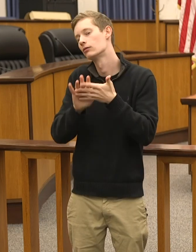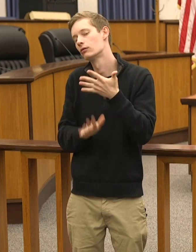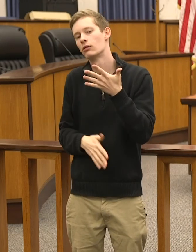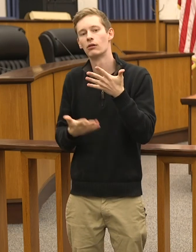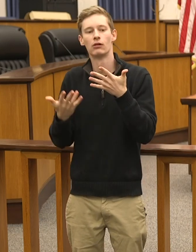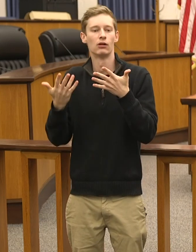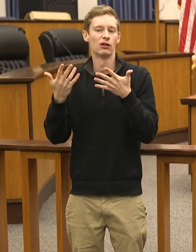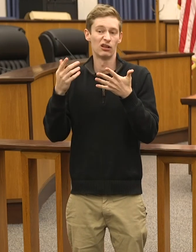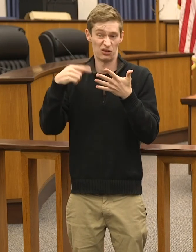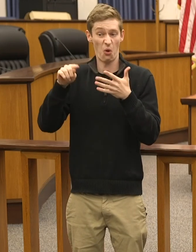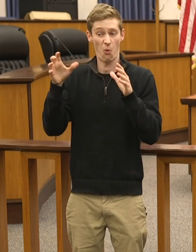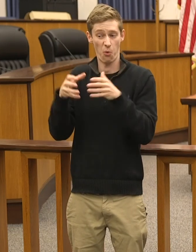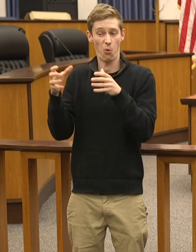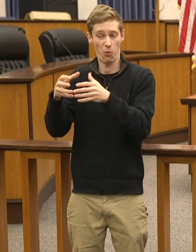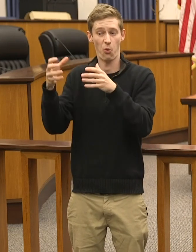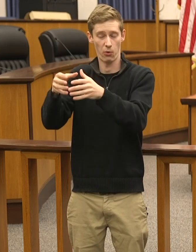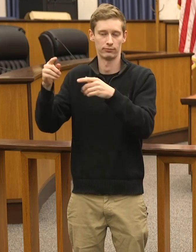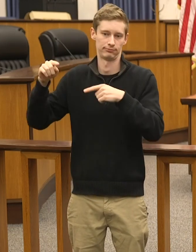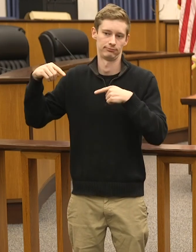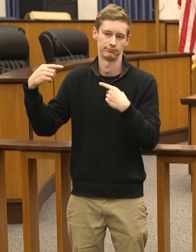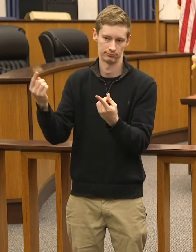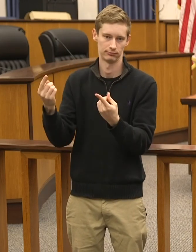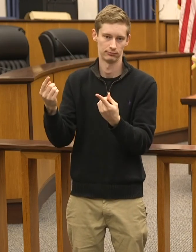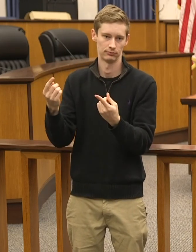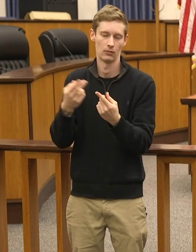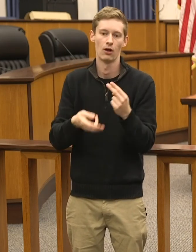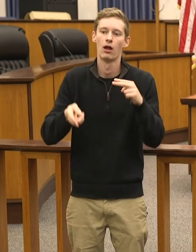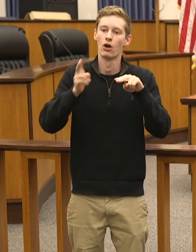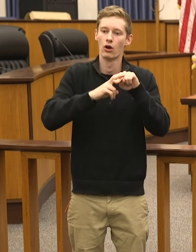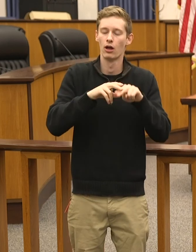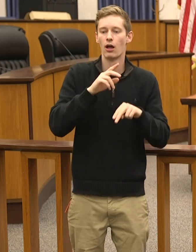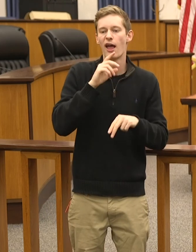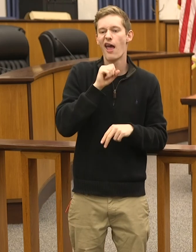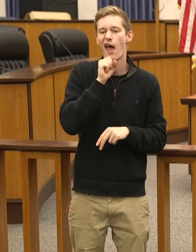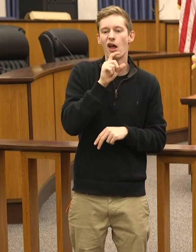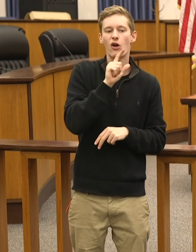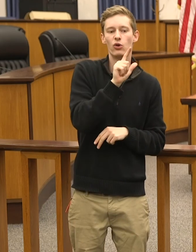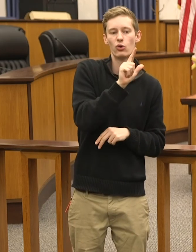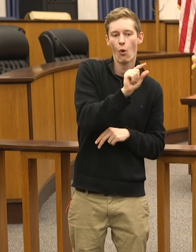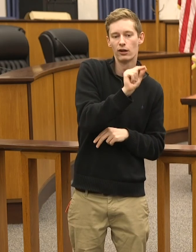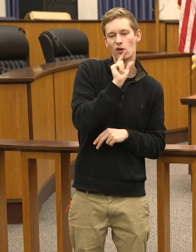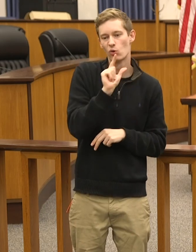Consistent over the last 4 weeks as well is the increasing case count among our 20 to 29 population.